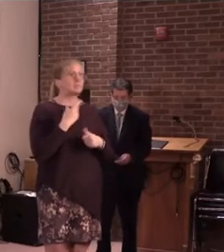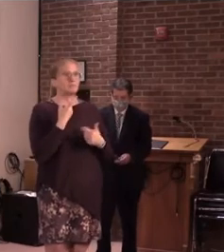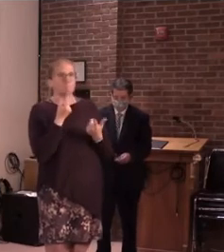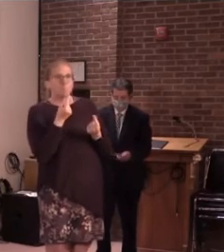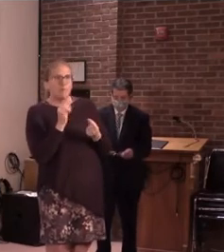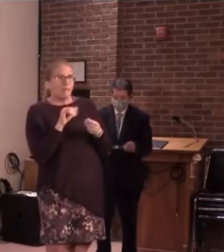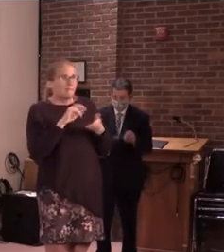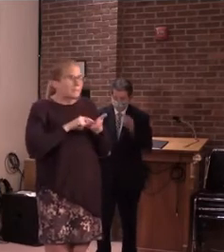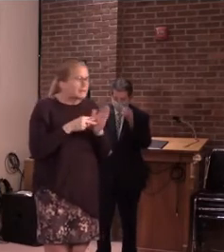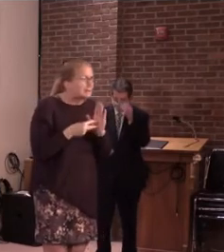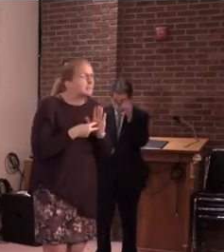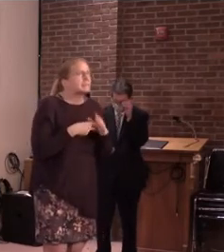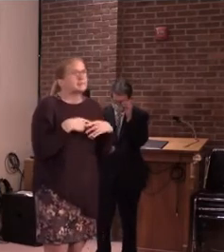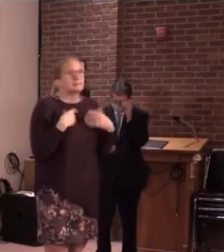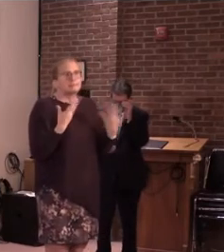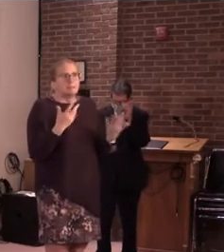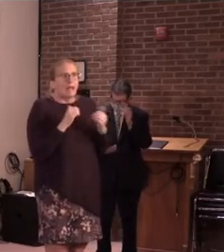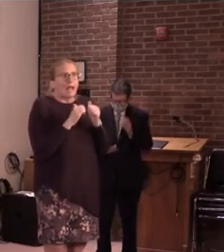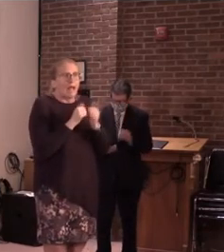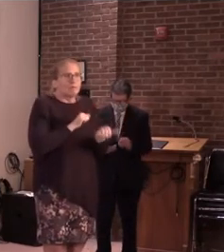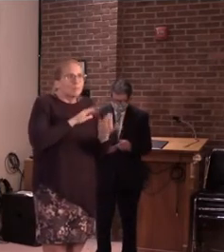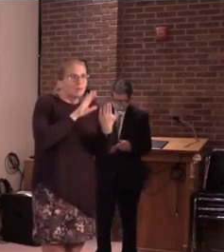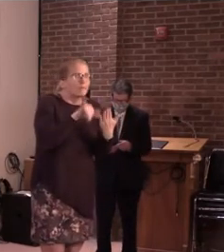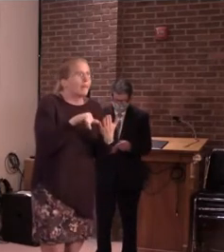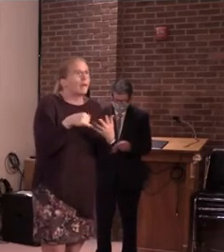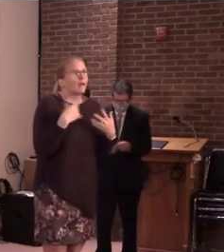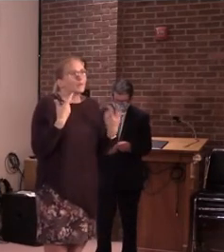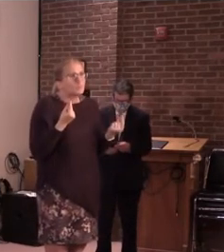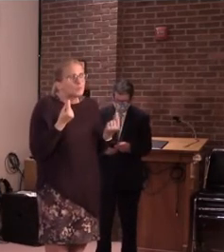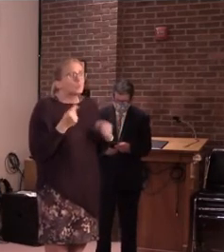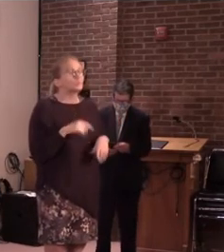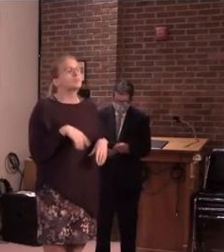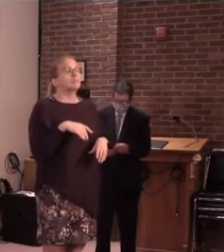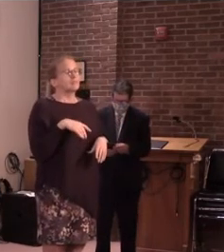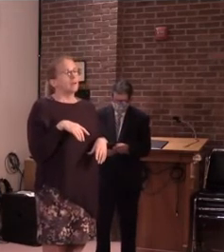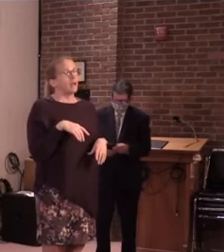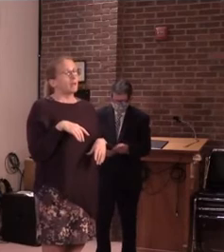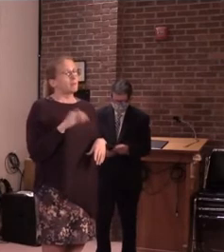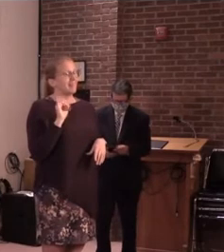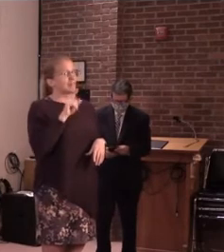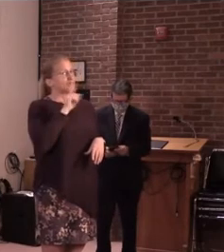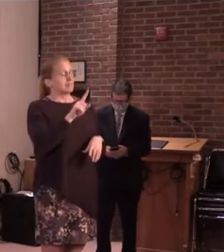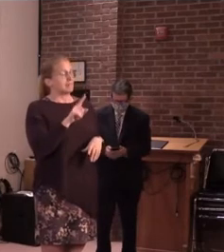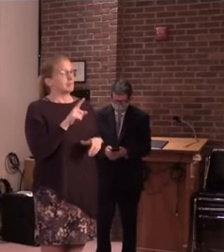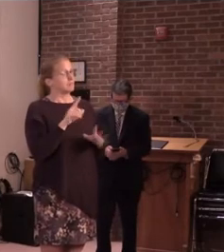and because we have such a small